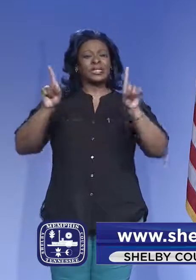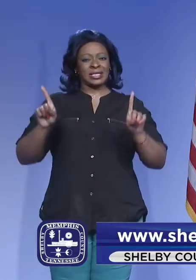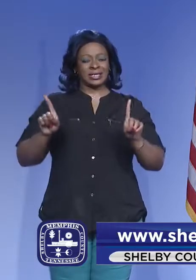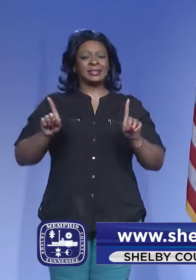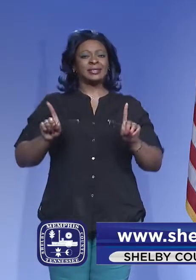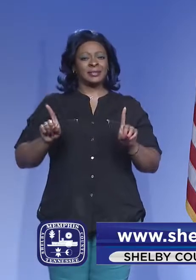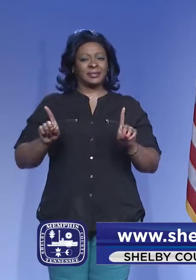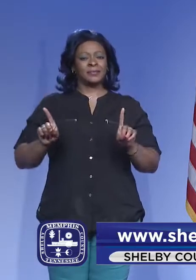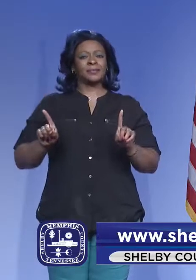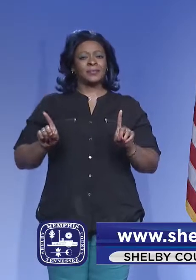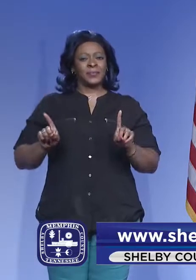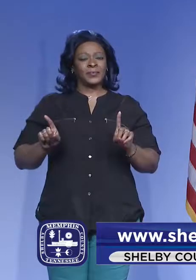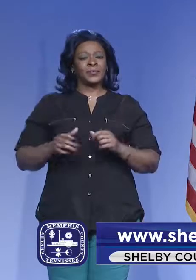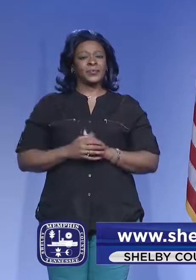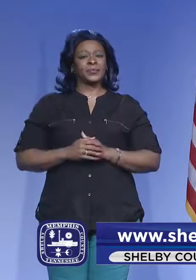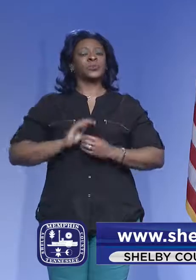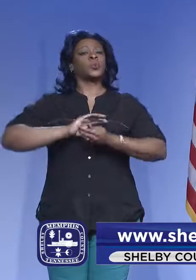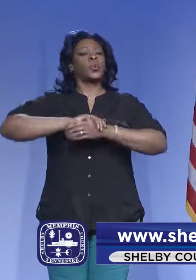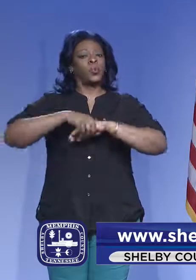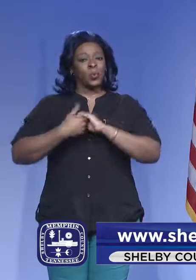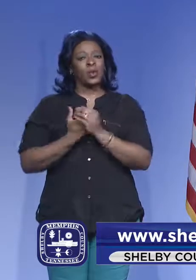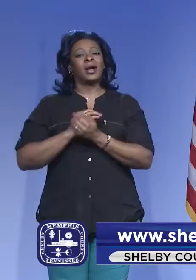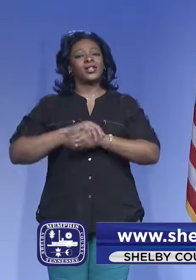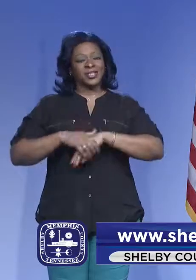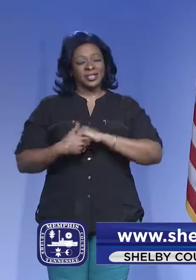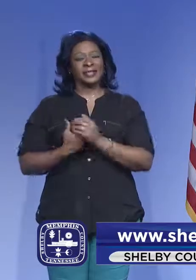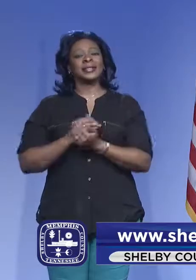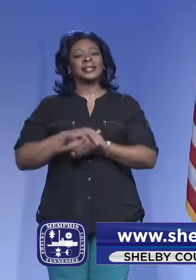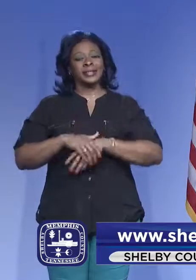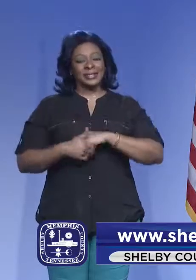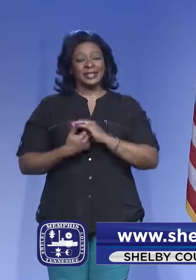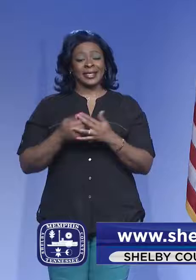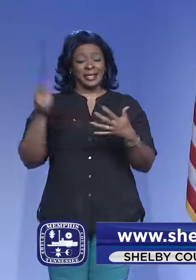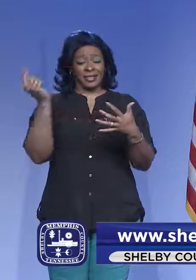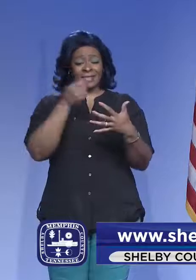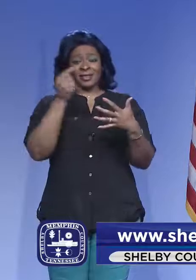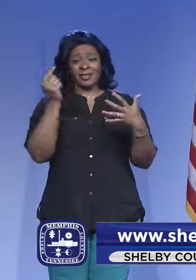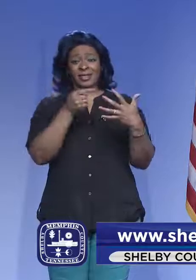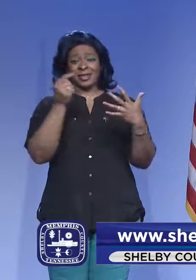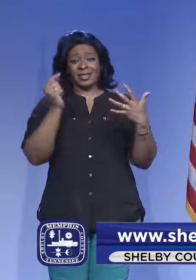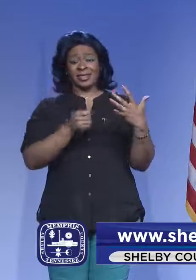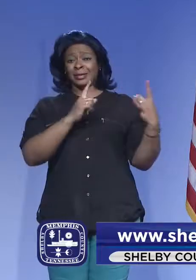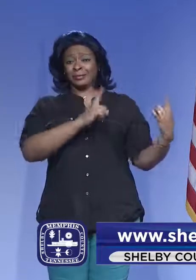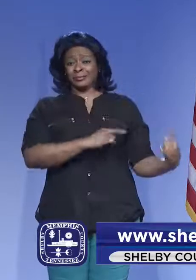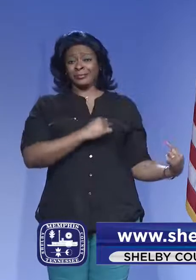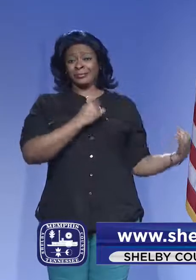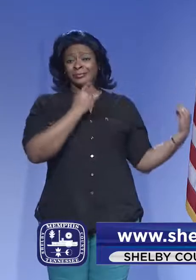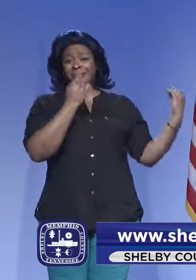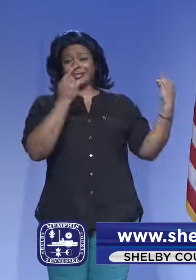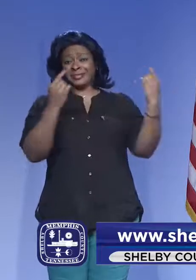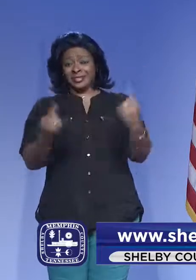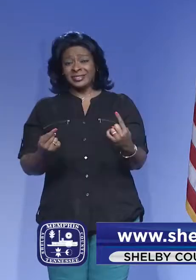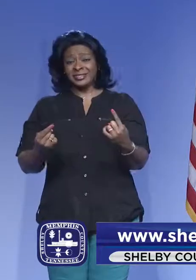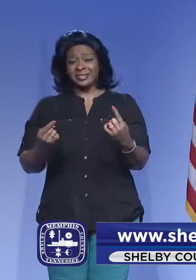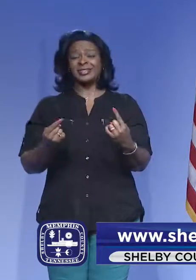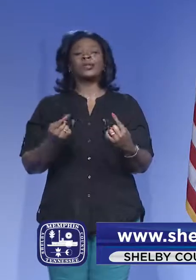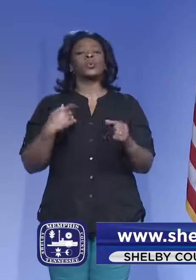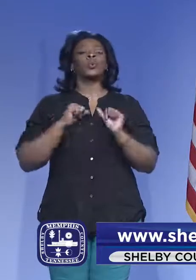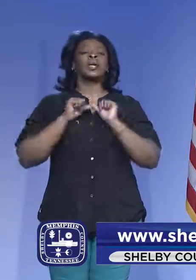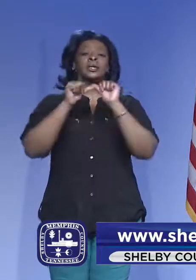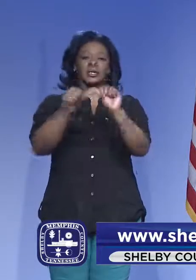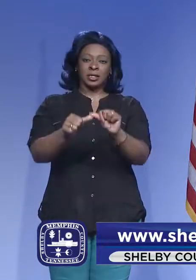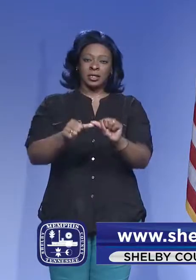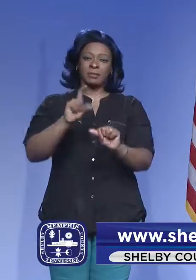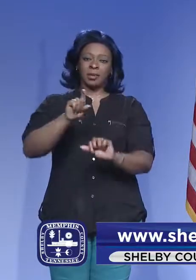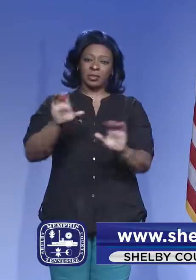distancing. Wash your hands. These things that have gotten us here is what we still need to continue to